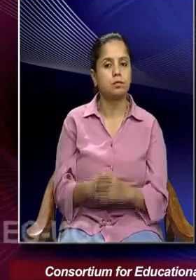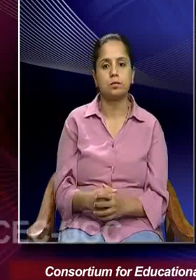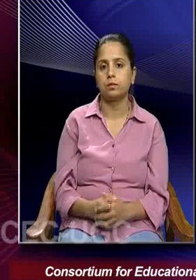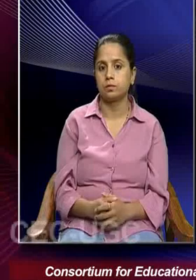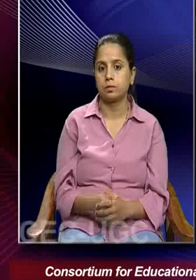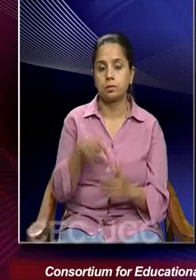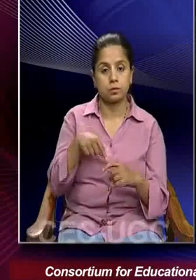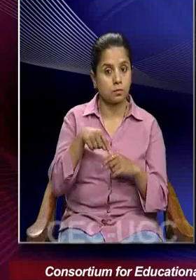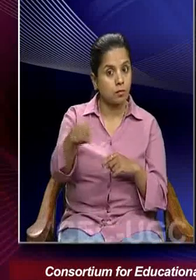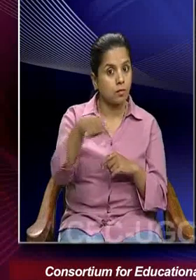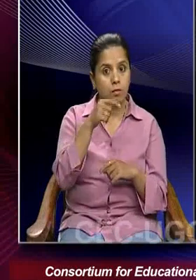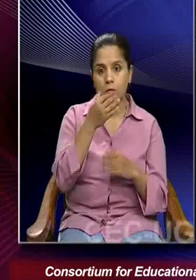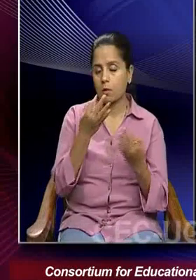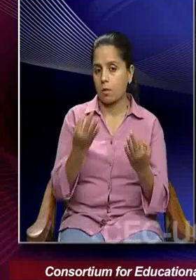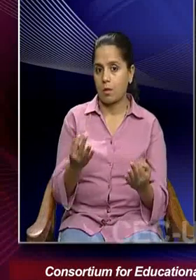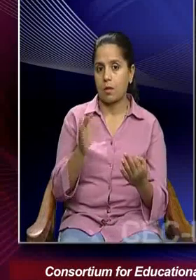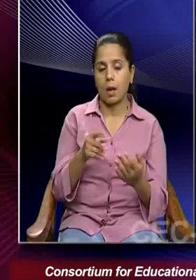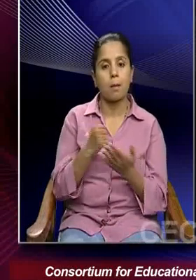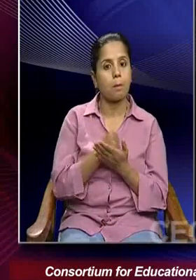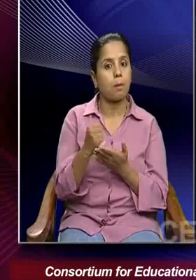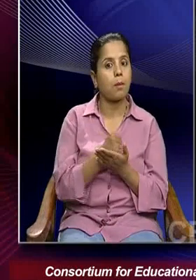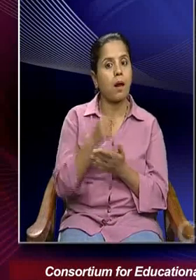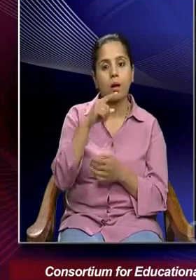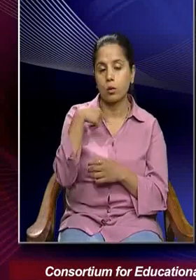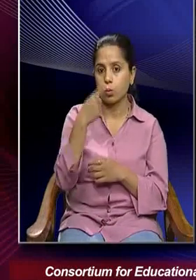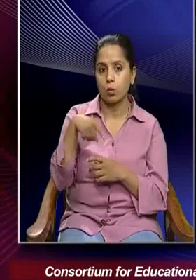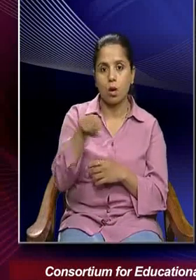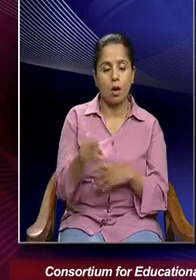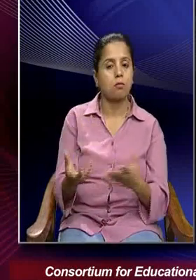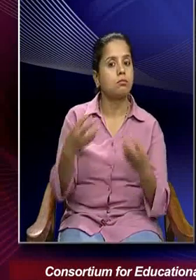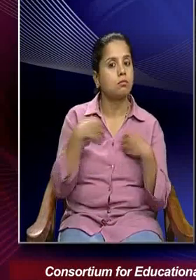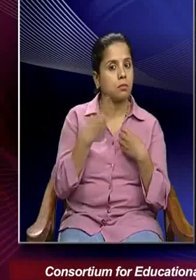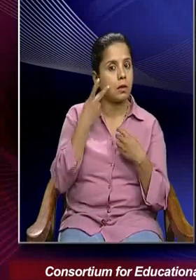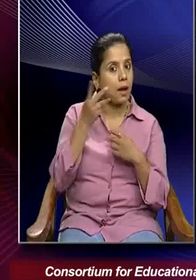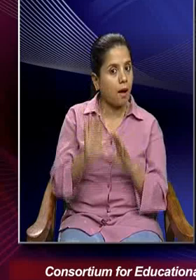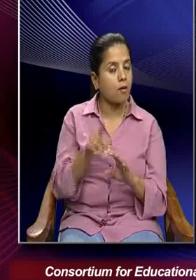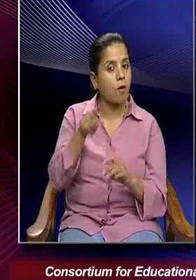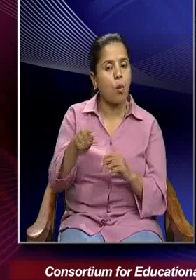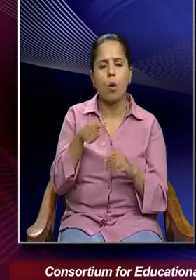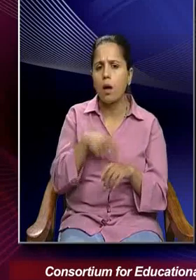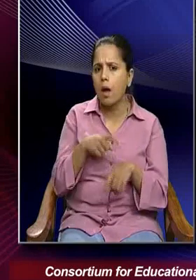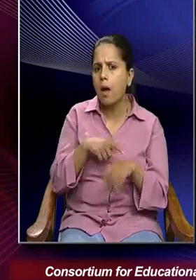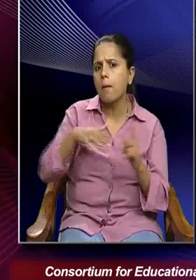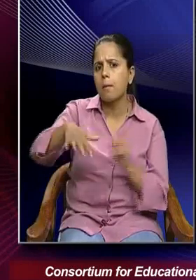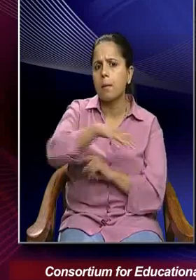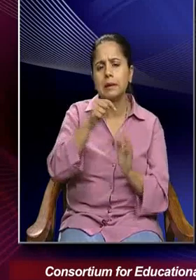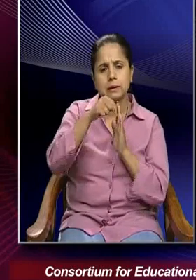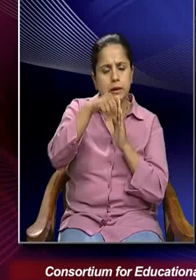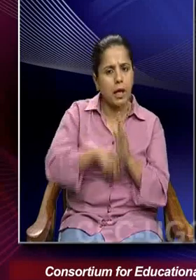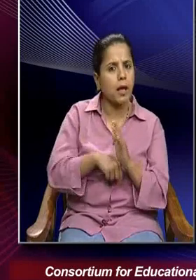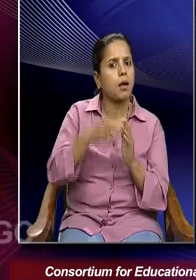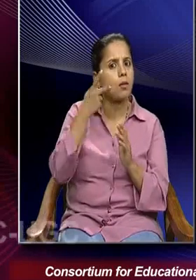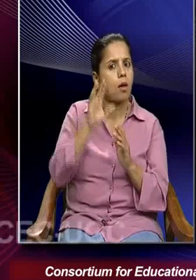So during meditation, the practitioner cultivates a state of deep